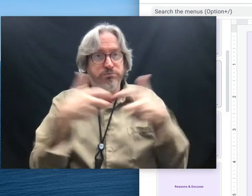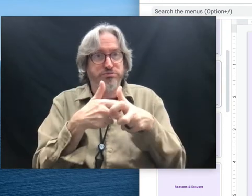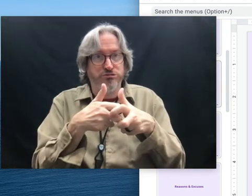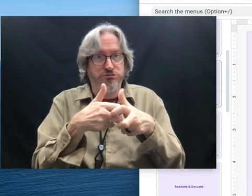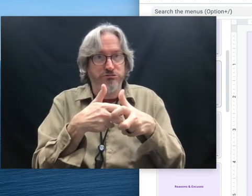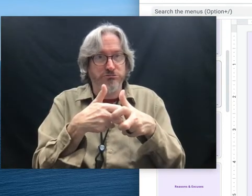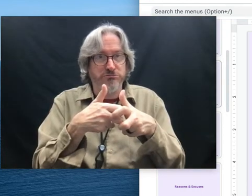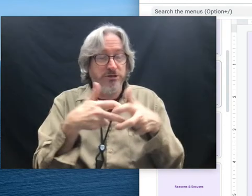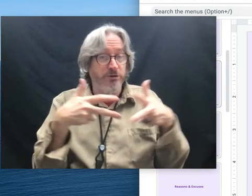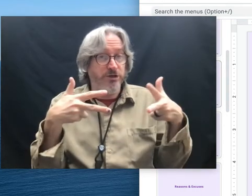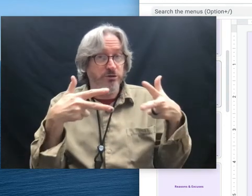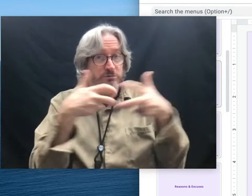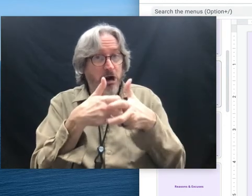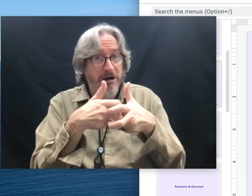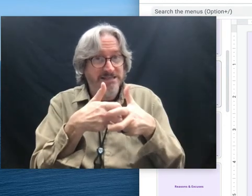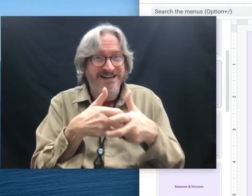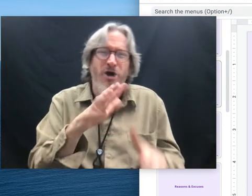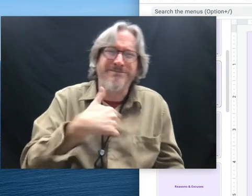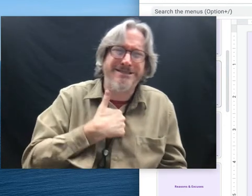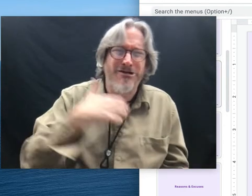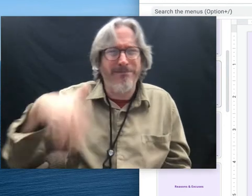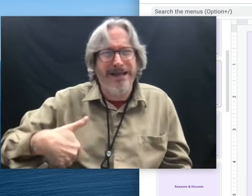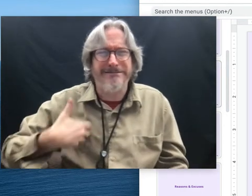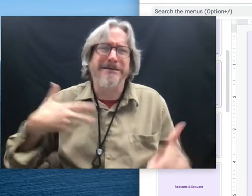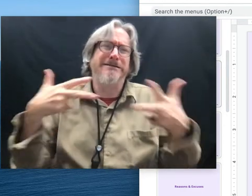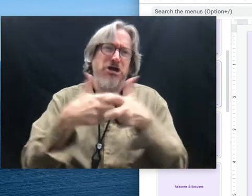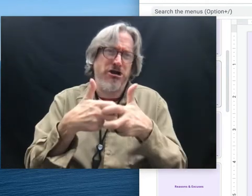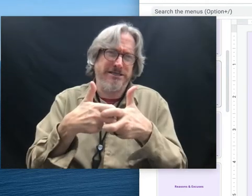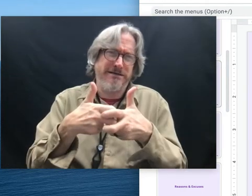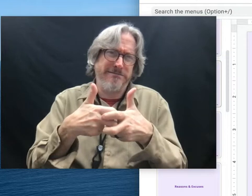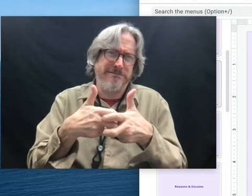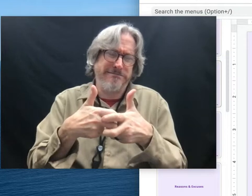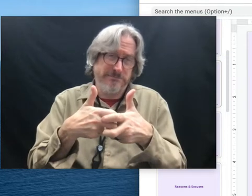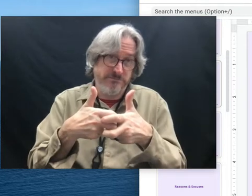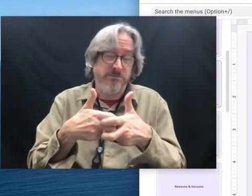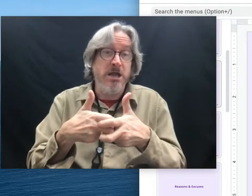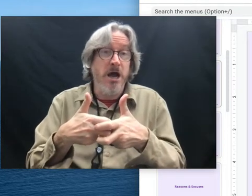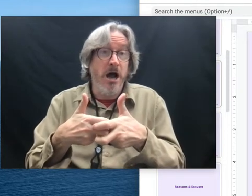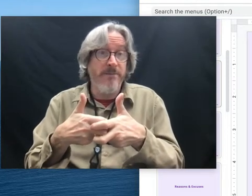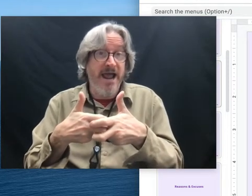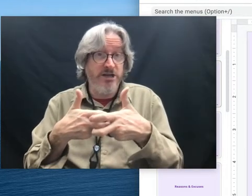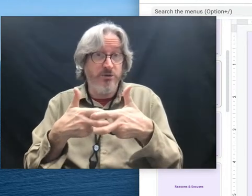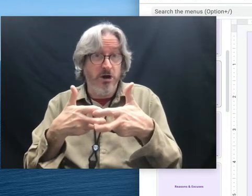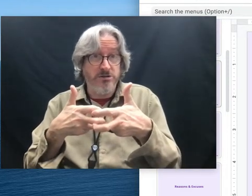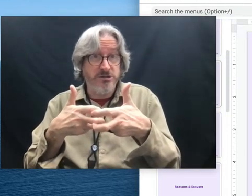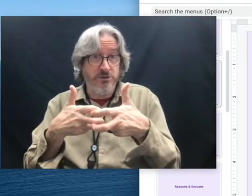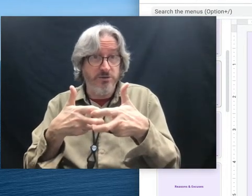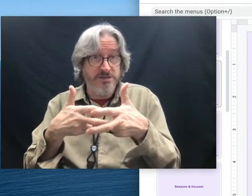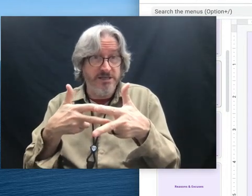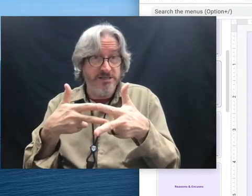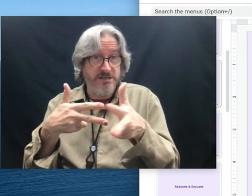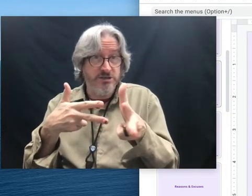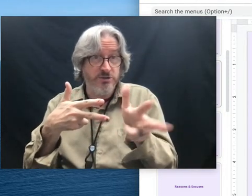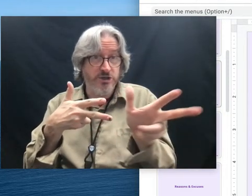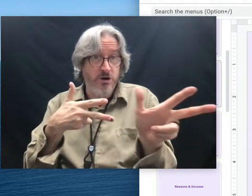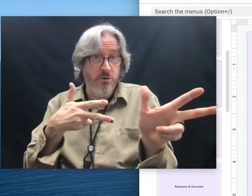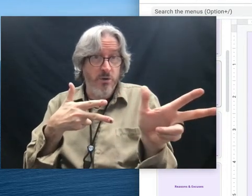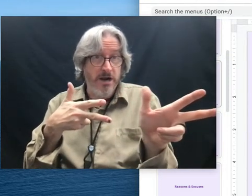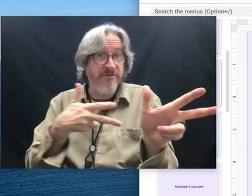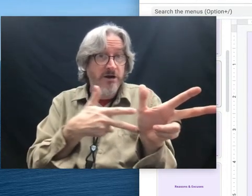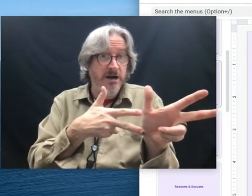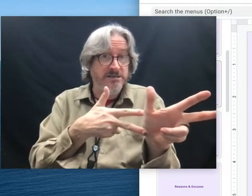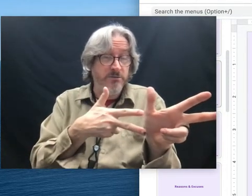do, you could do car accident. Oh, sorry, I'm late. Car accident. And you can also use these to